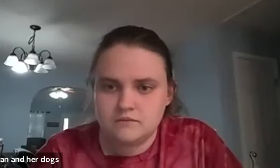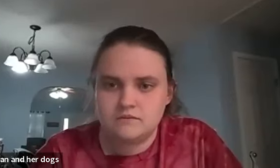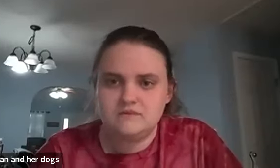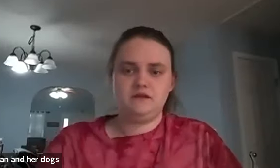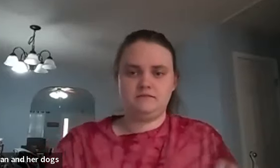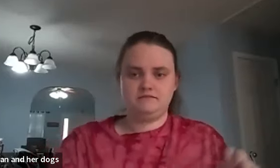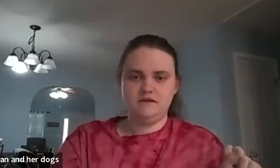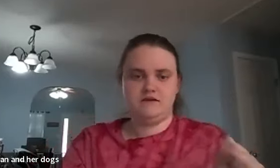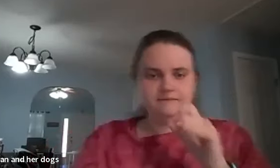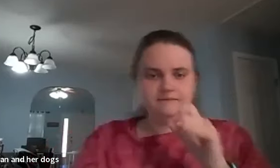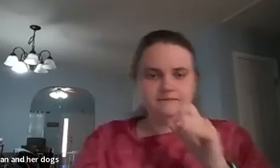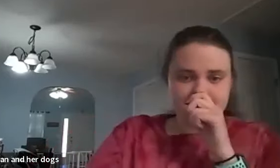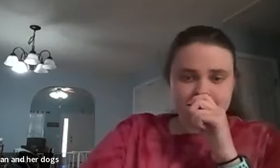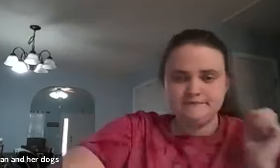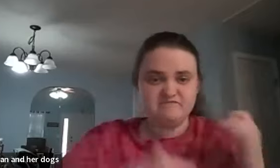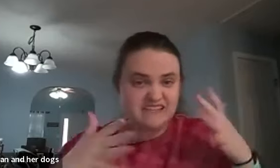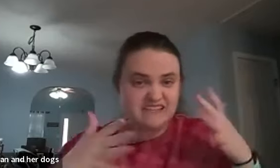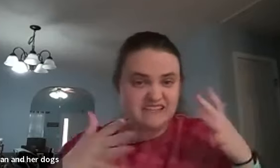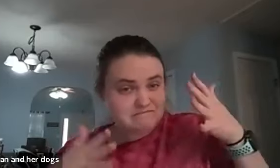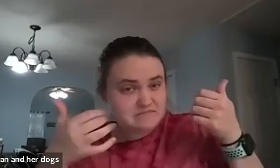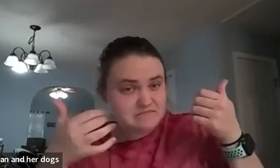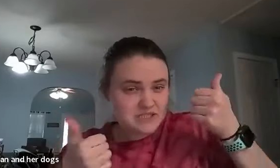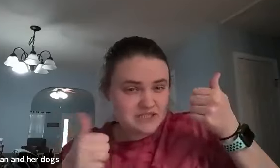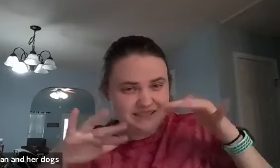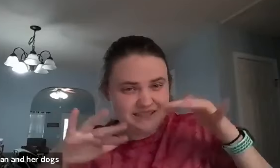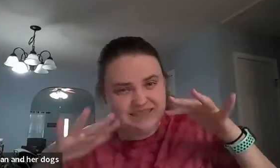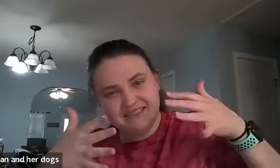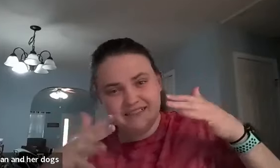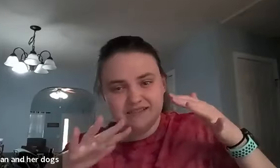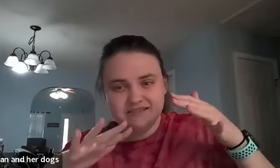There we go. All right. Feeling good.